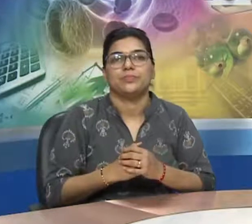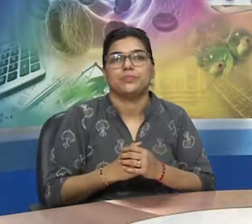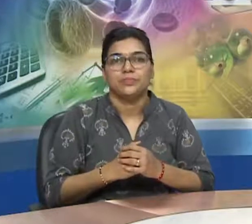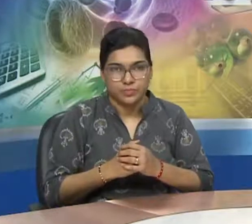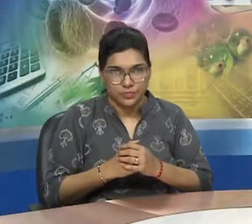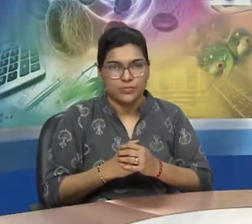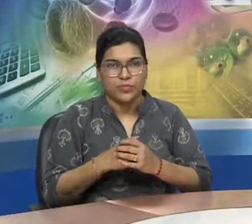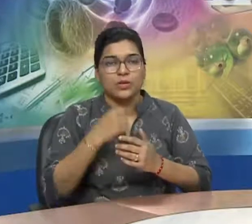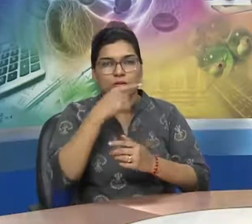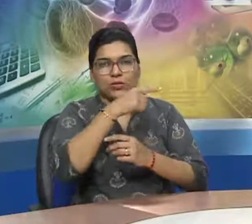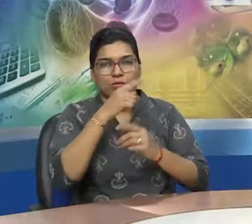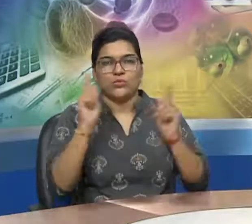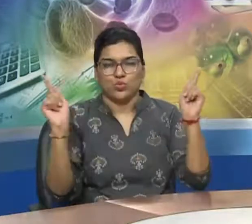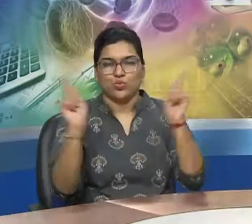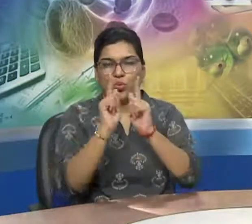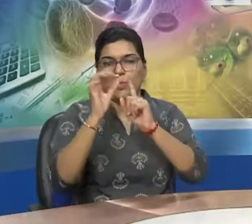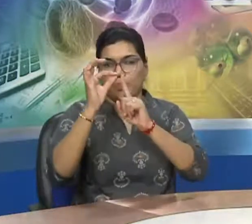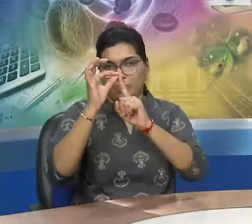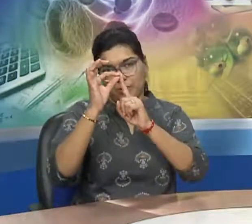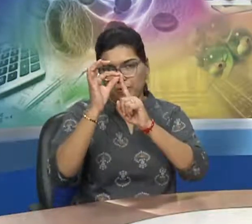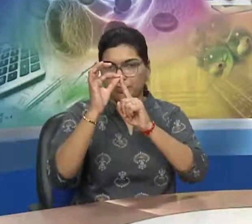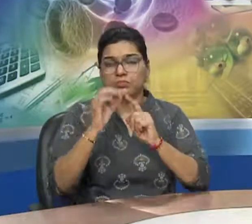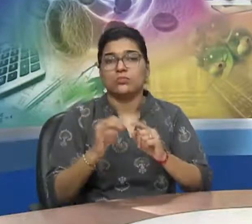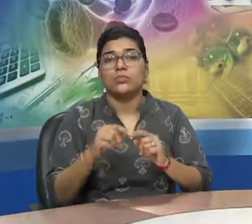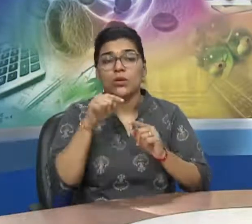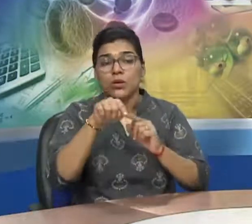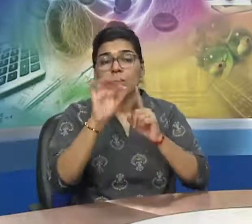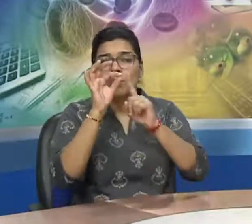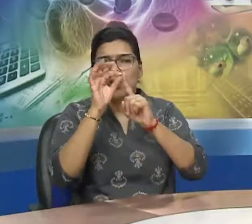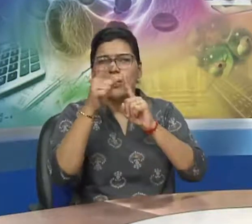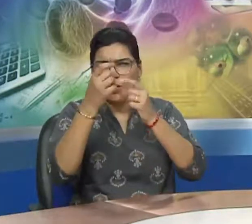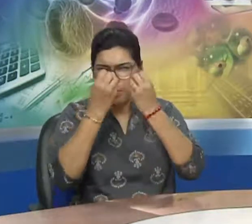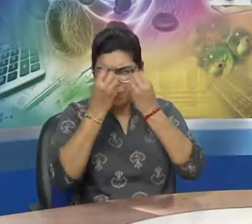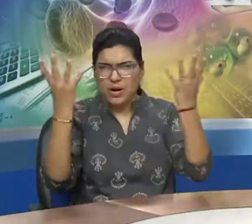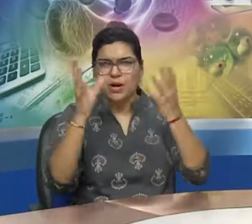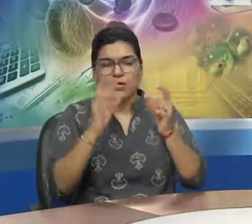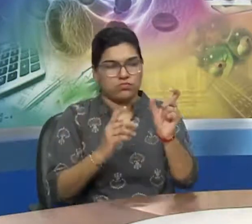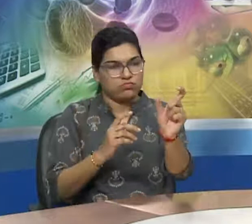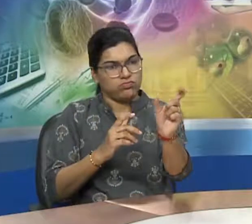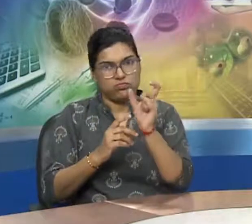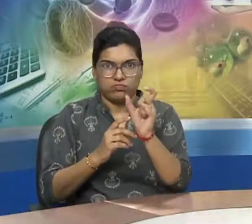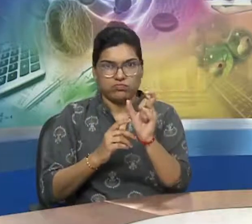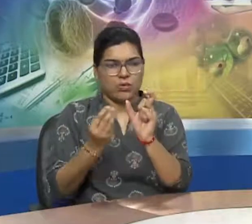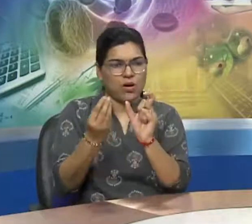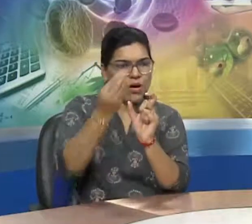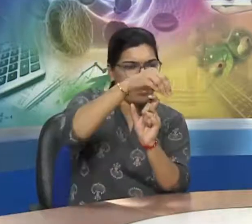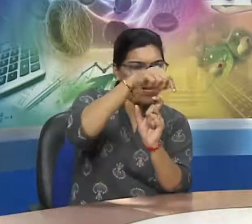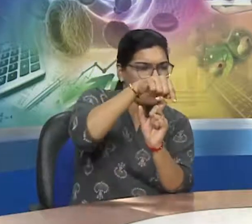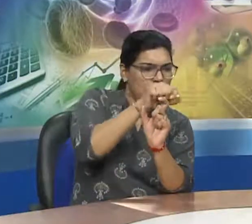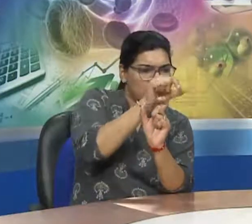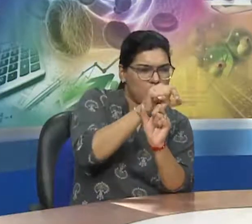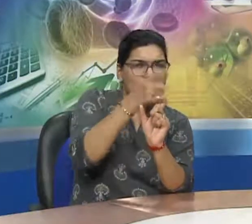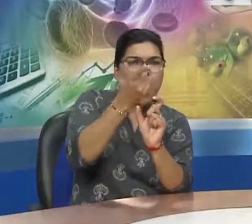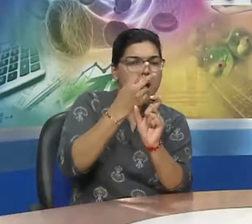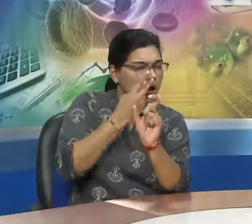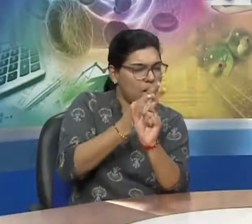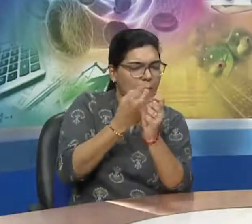These are all prefixes. In brief, we will sign it as P.